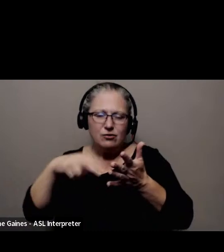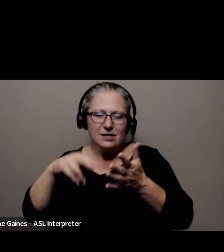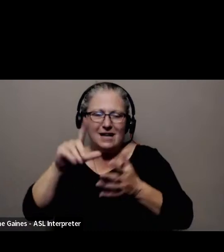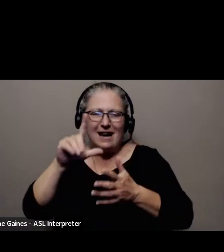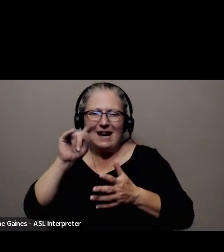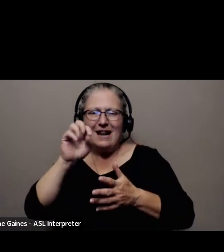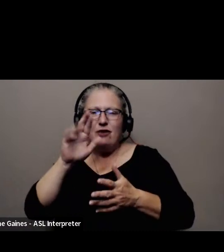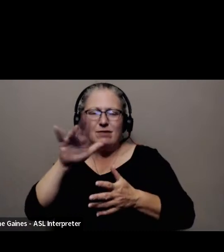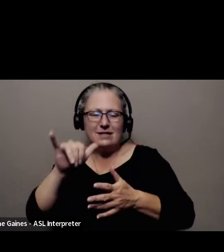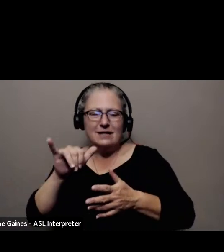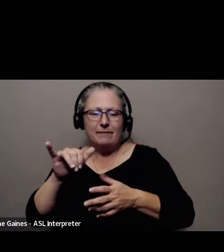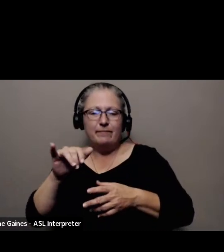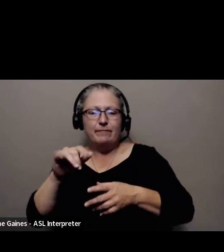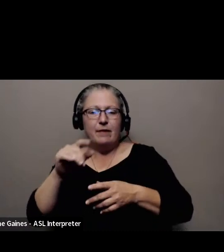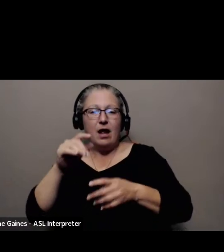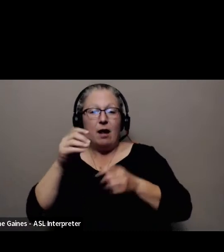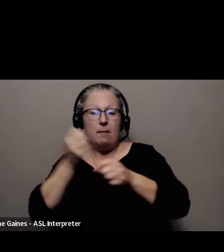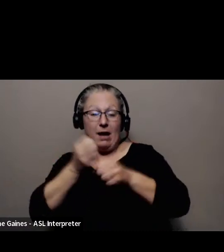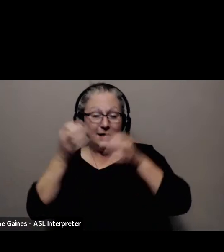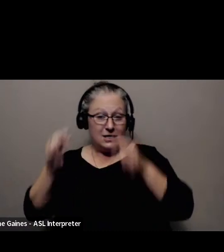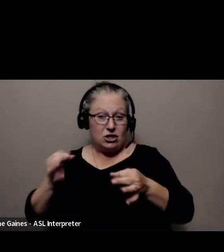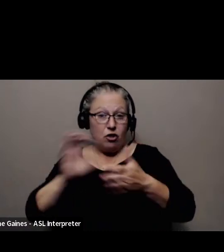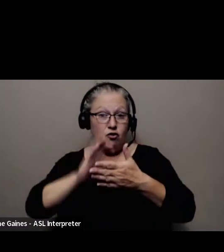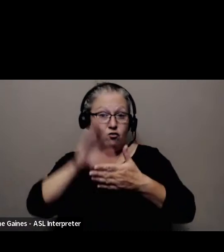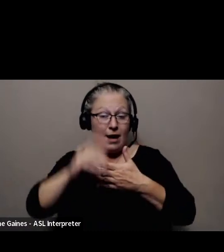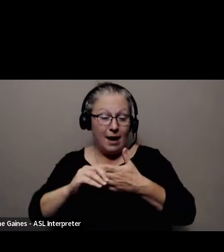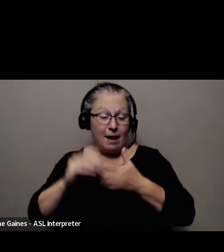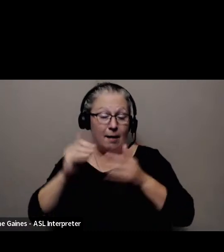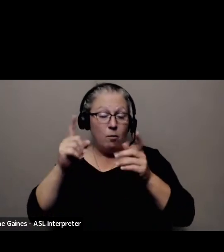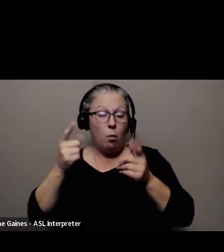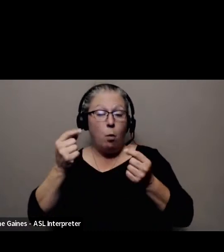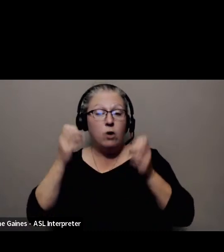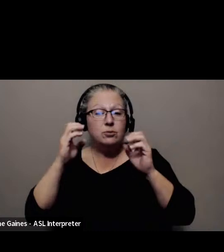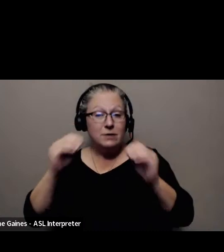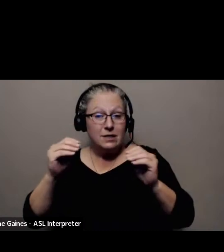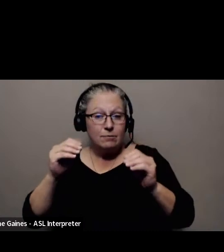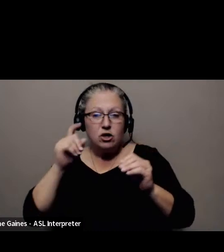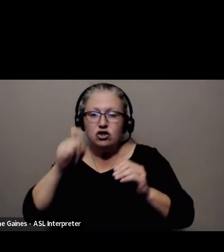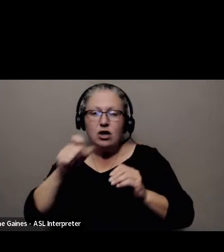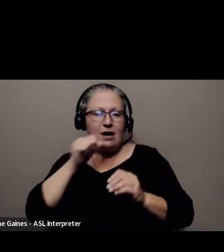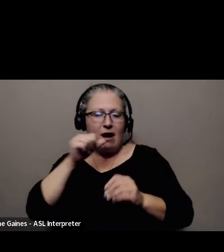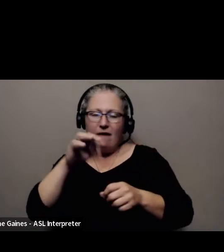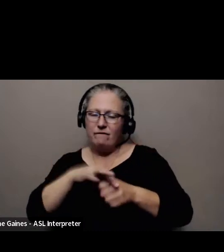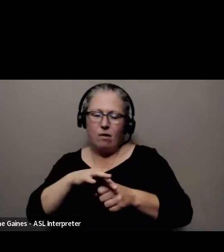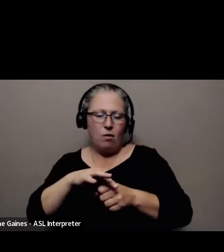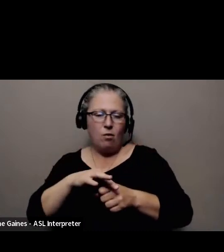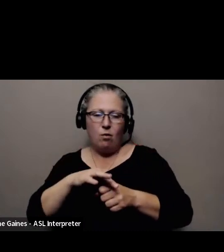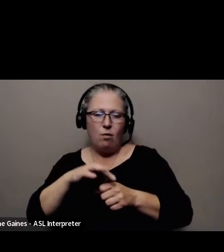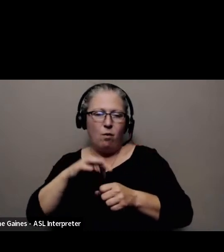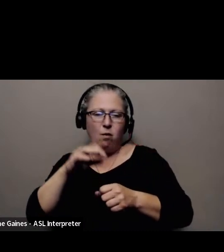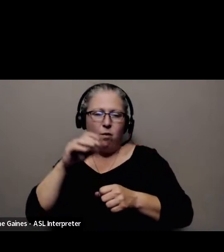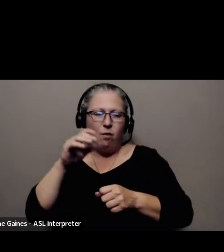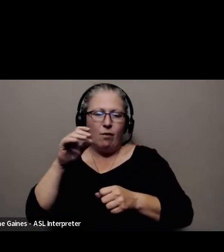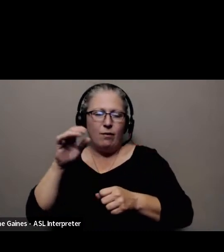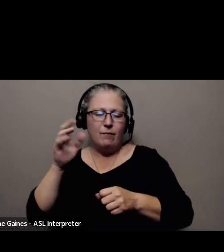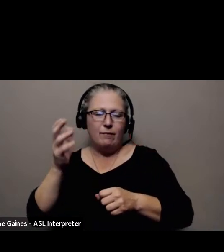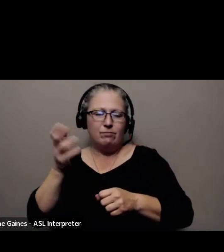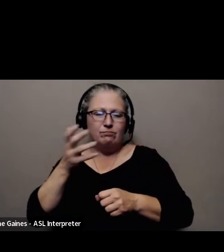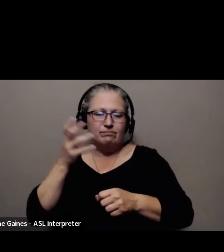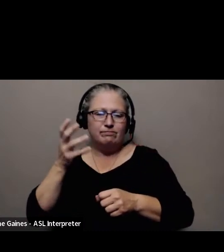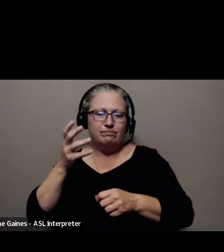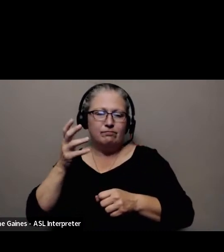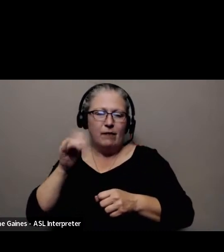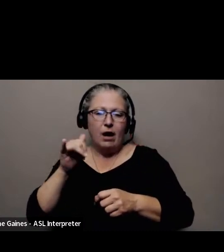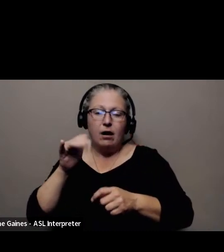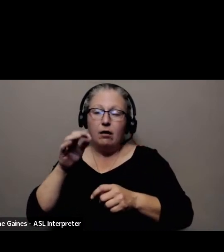the curriculum that should be taught should not be put to a vote and come as like a